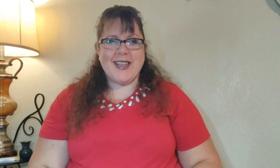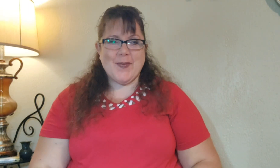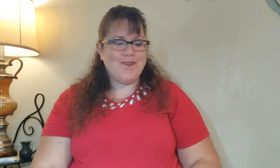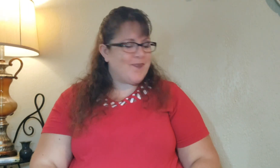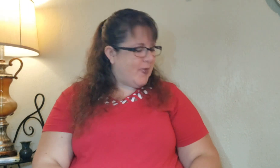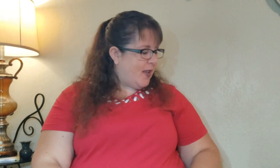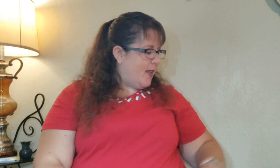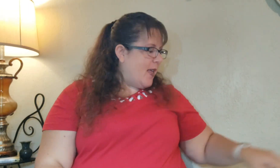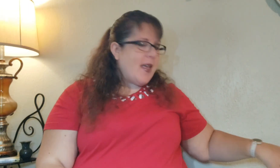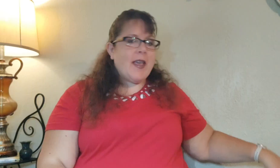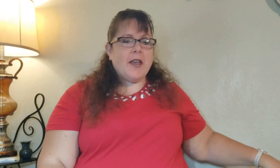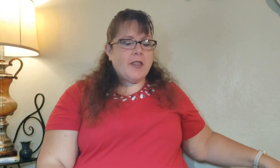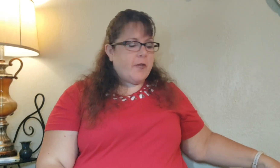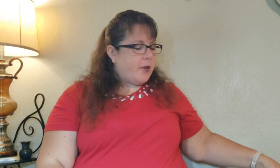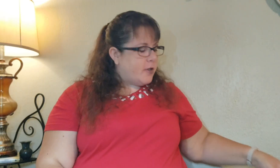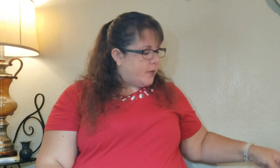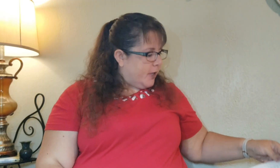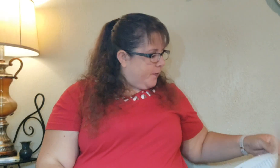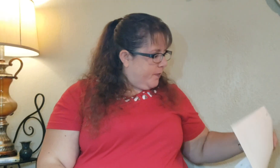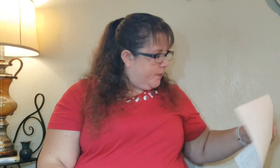D. And the first one